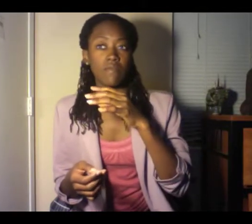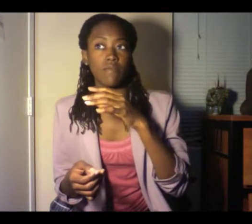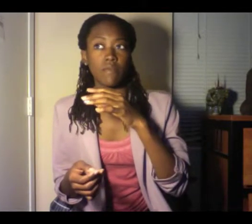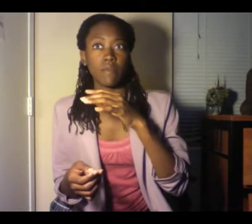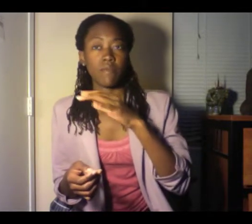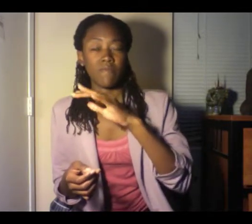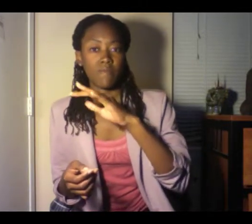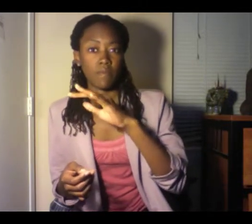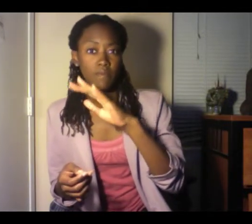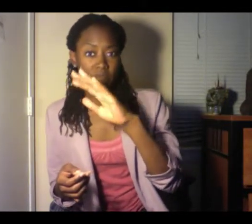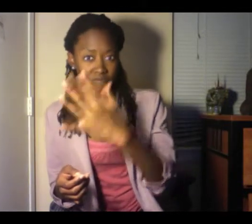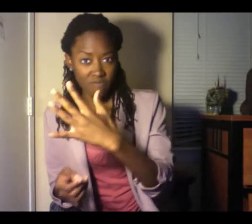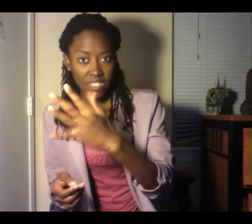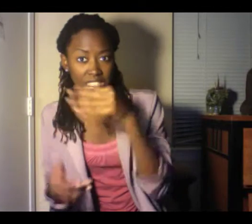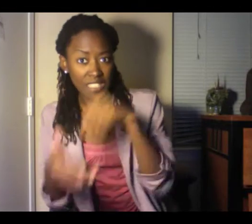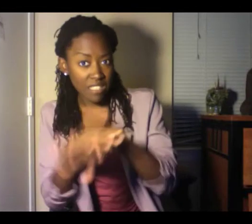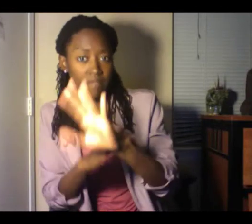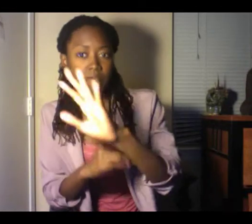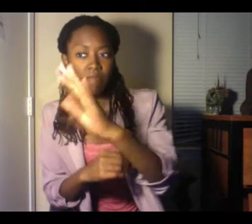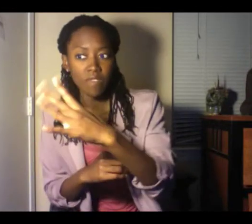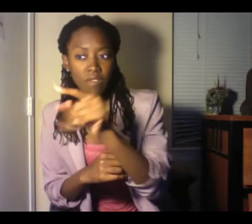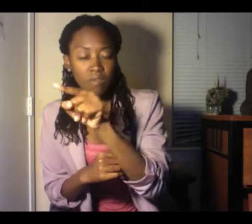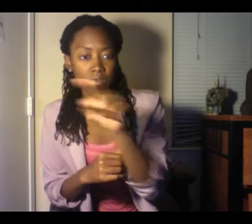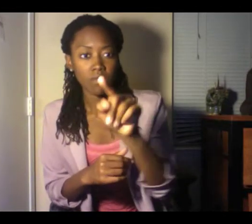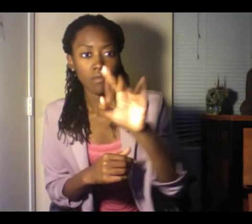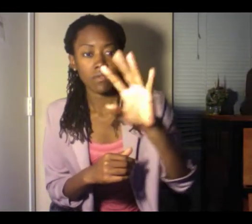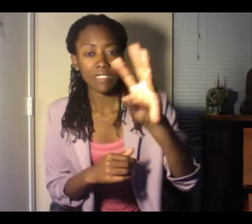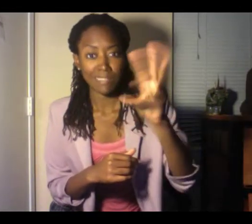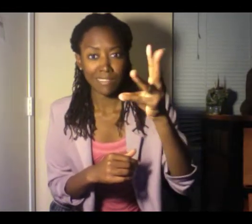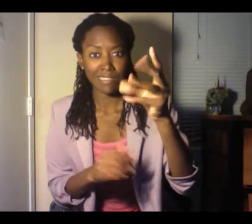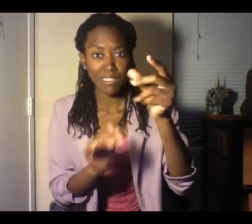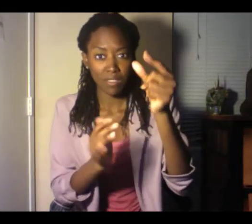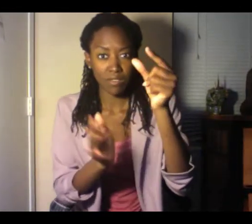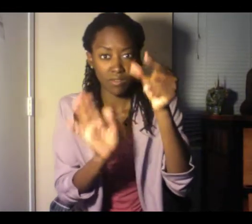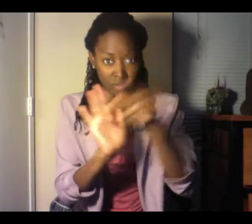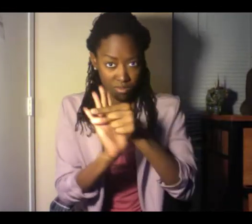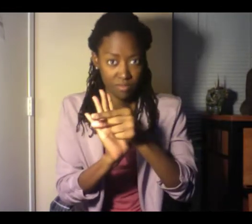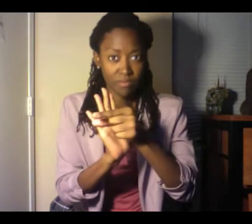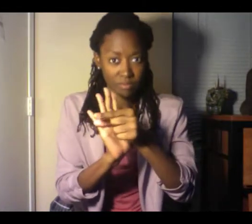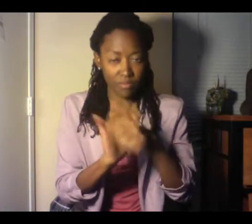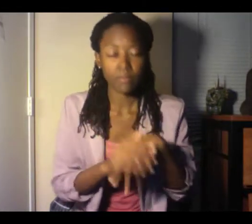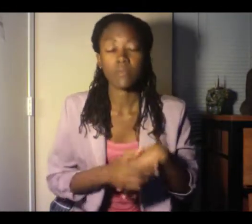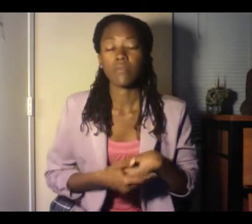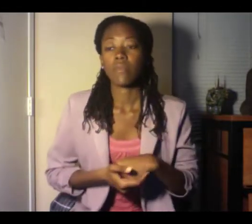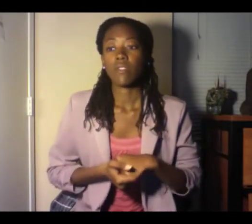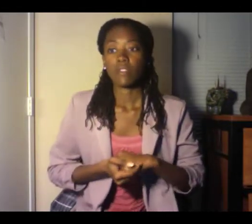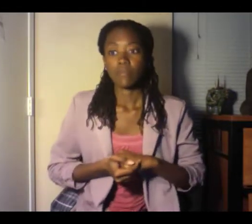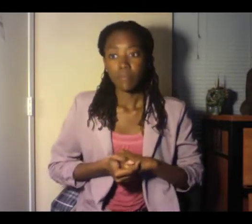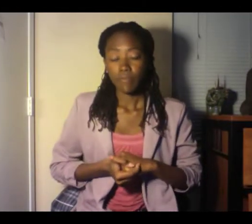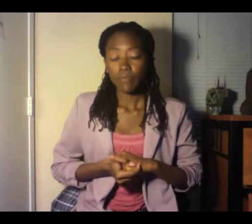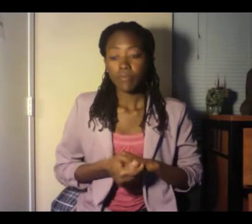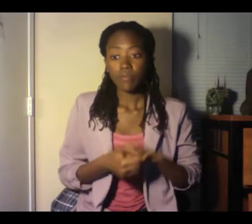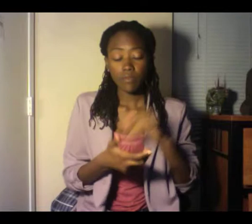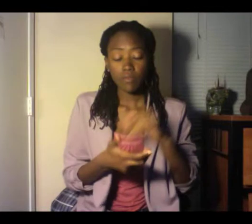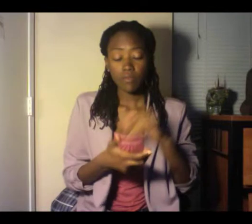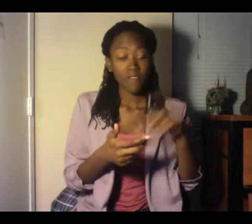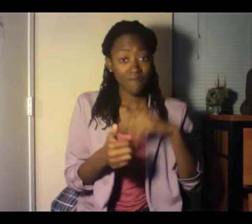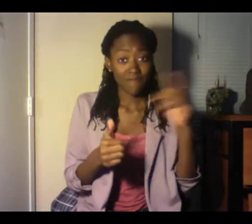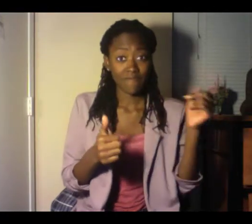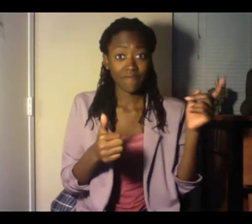differences. In the first story, the mother of a very bright, attractive, and financially advanced girl was